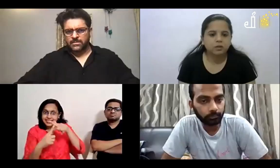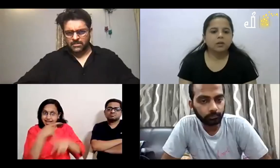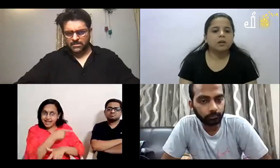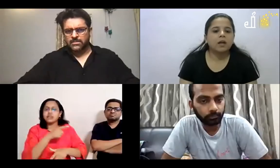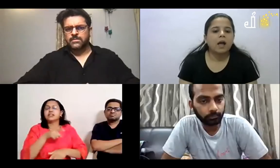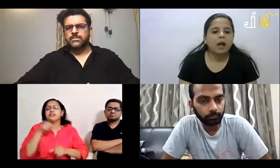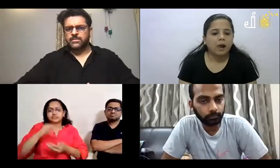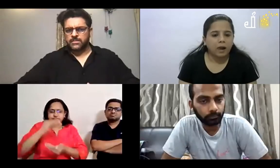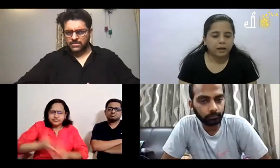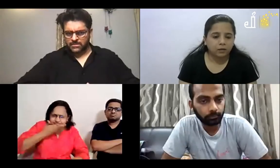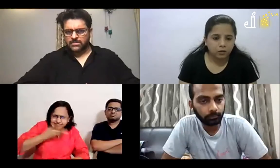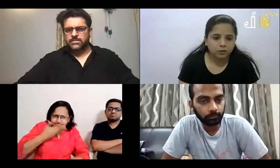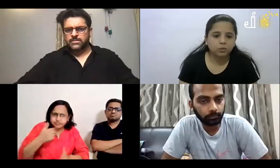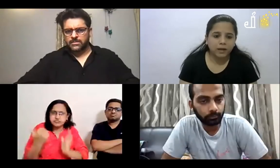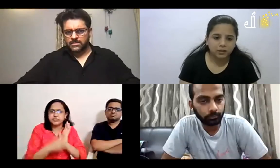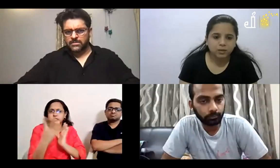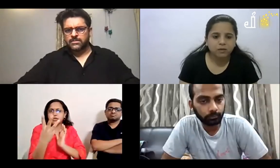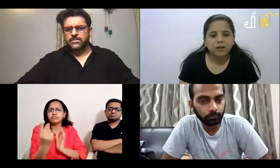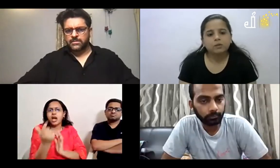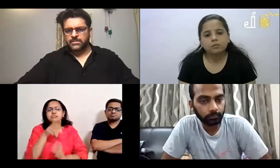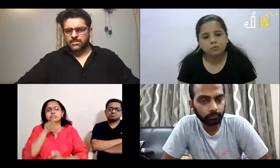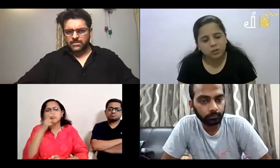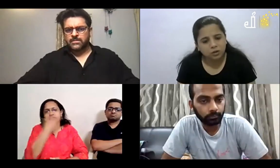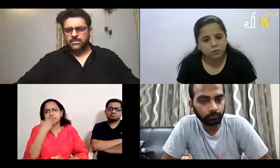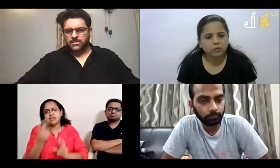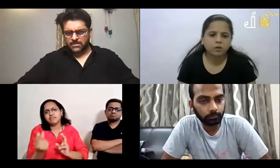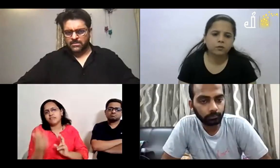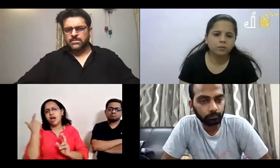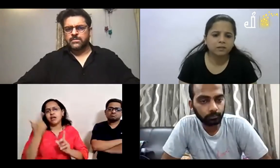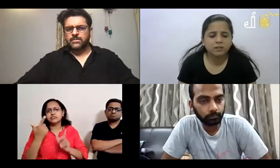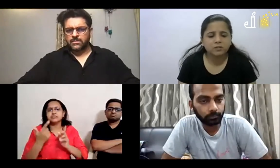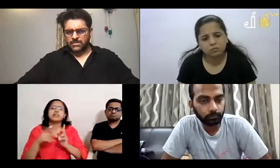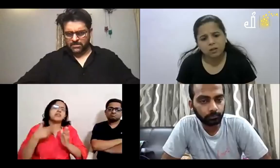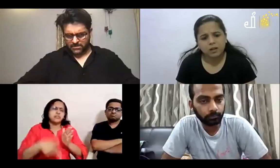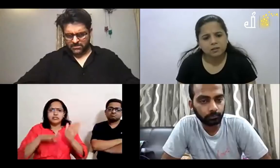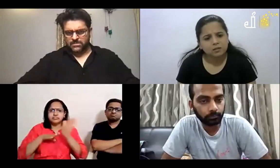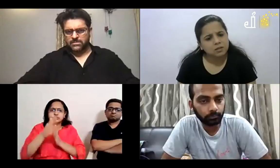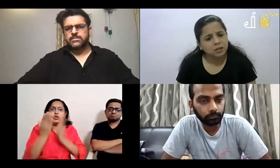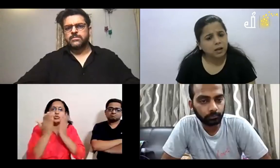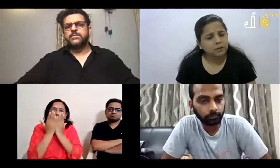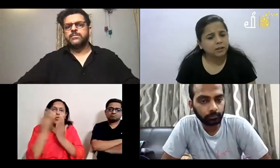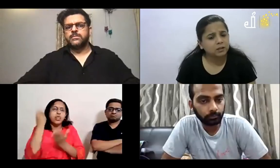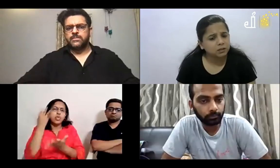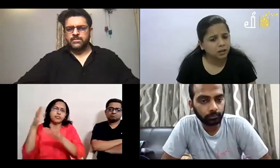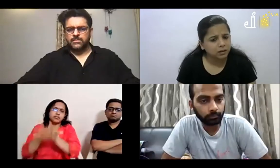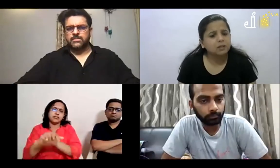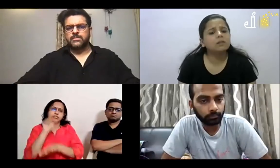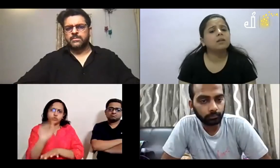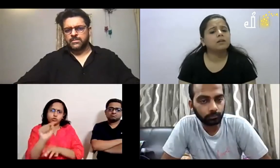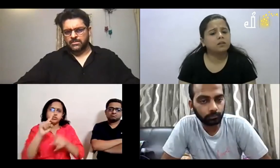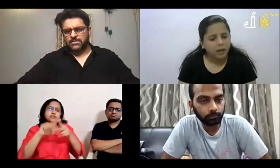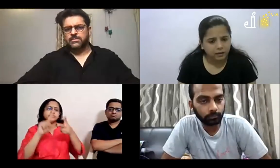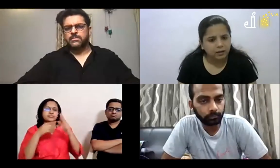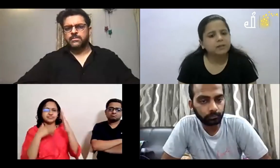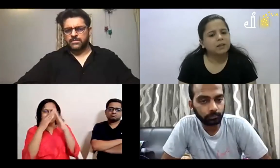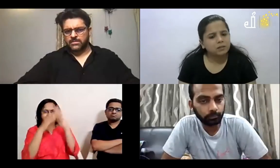teach her, and also my husband tried to teach her for 3 or 4 months, and she and the other uncle,